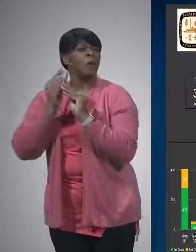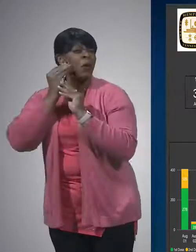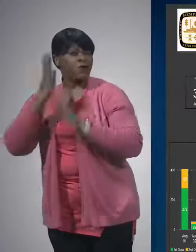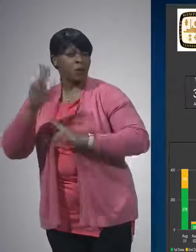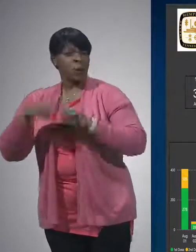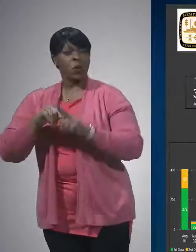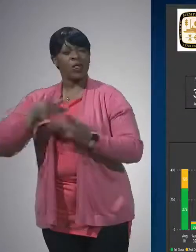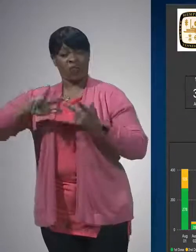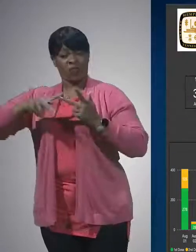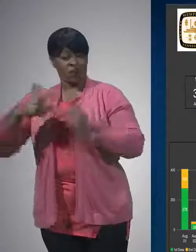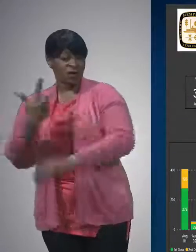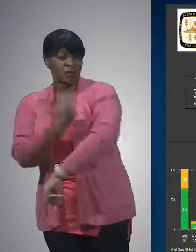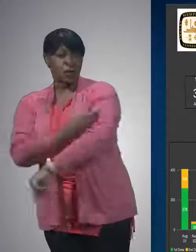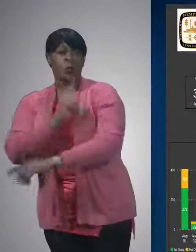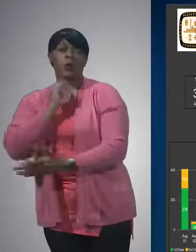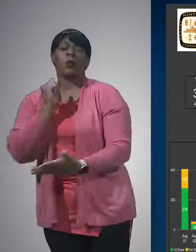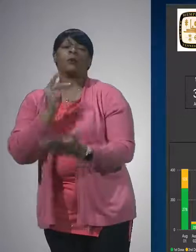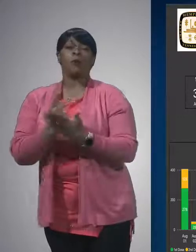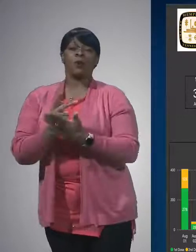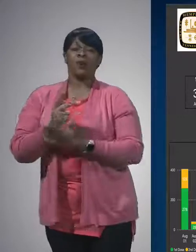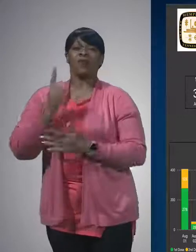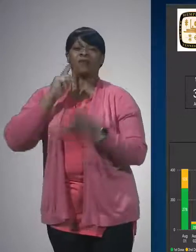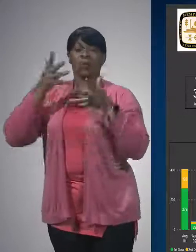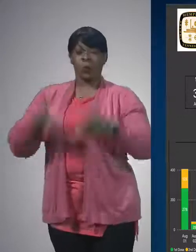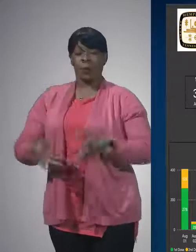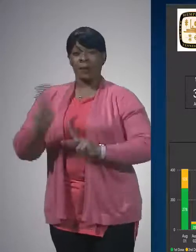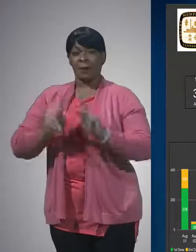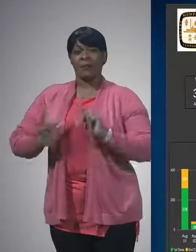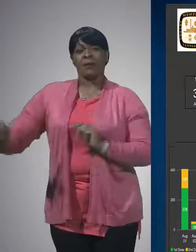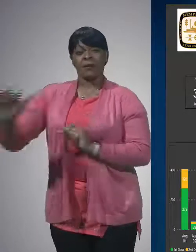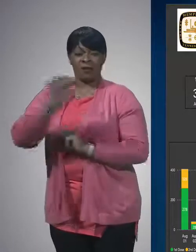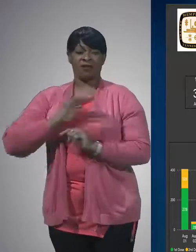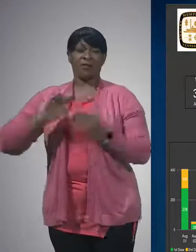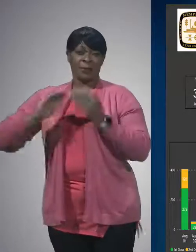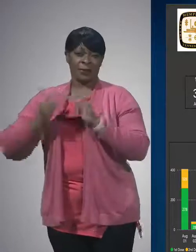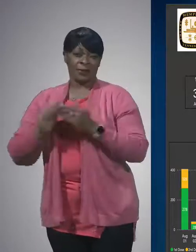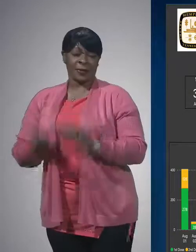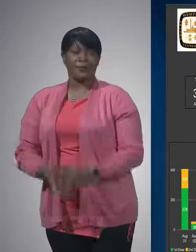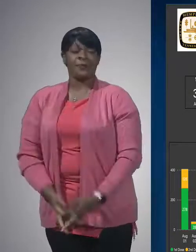when boosters are actually approved for the rest of the population.